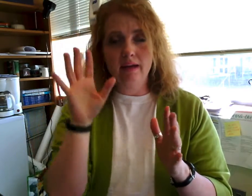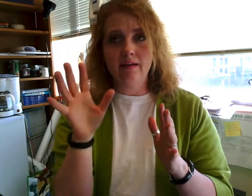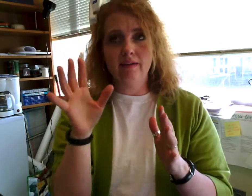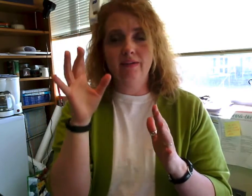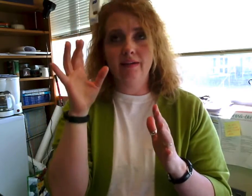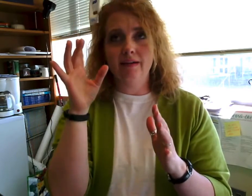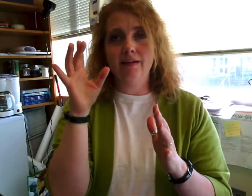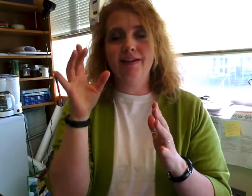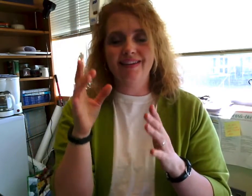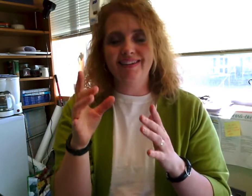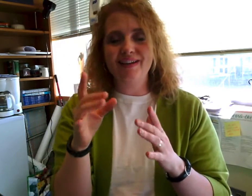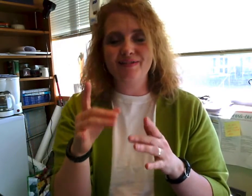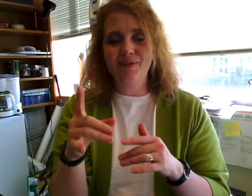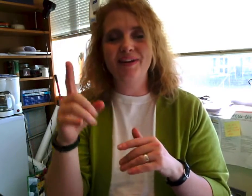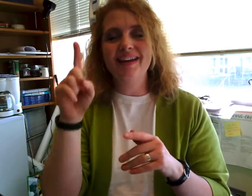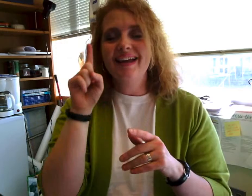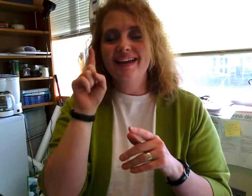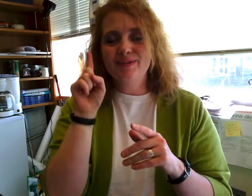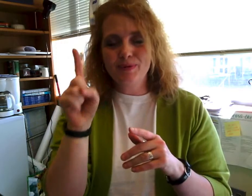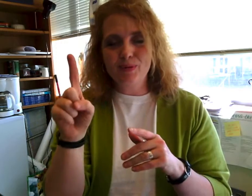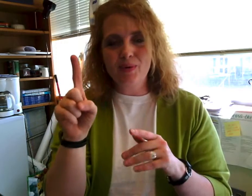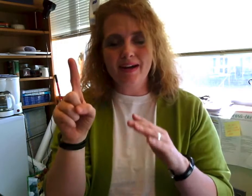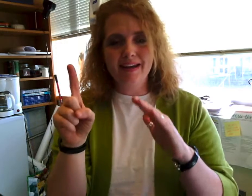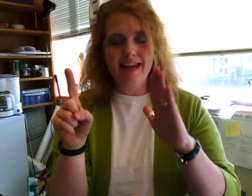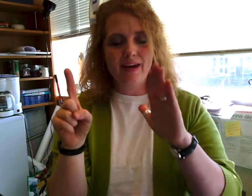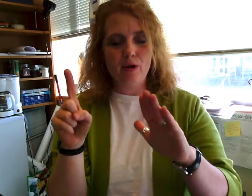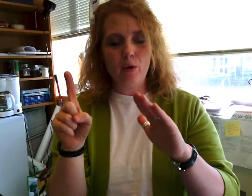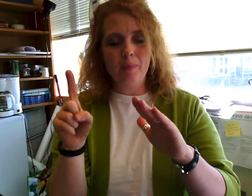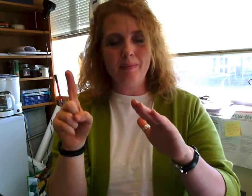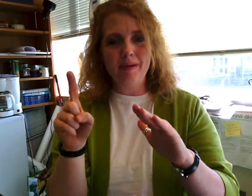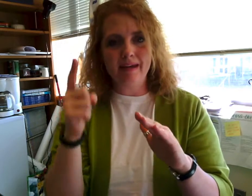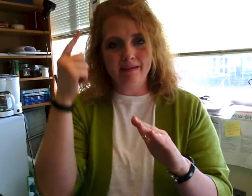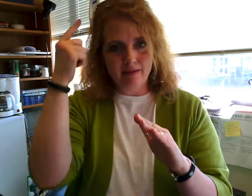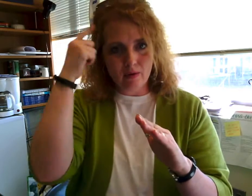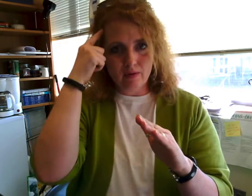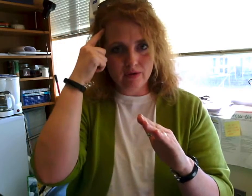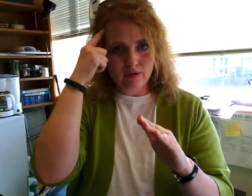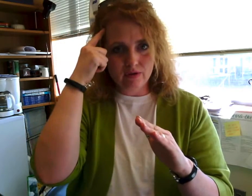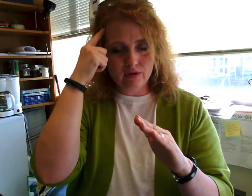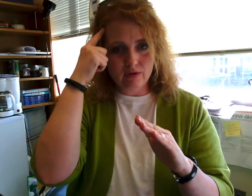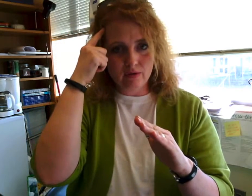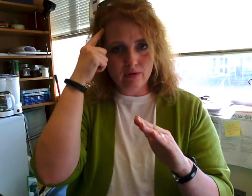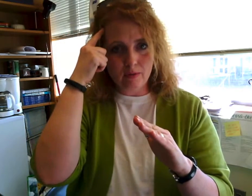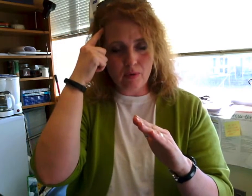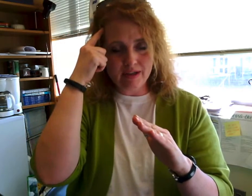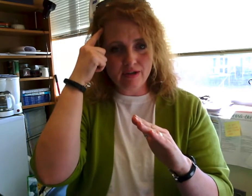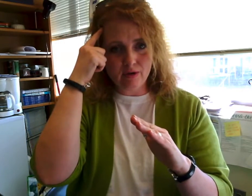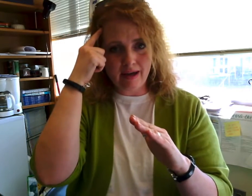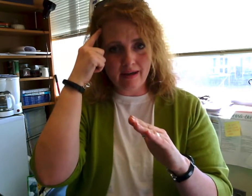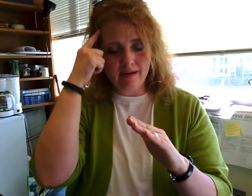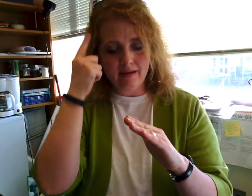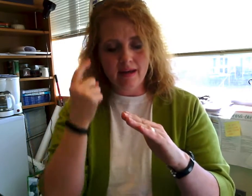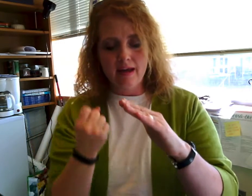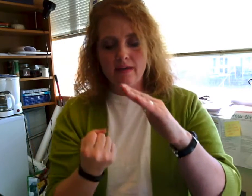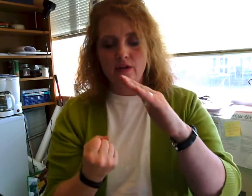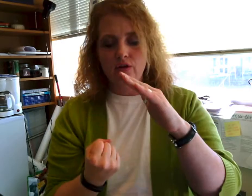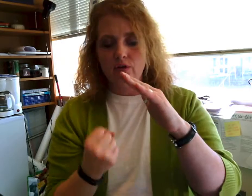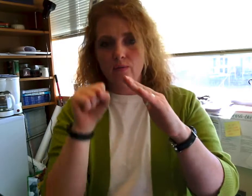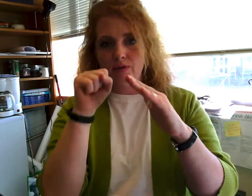And it's the sign for it is with a 1 and an open B. You point to your head, and then with